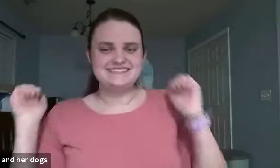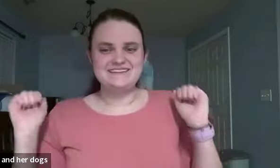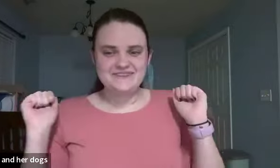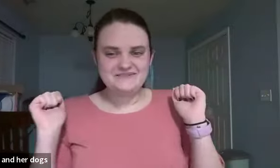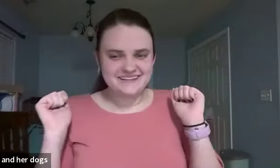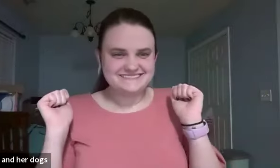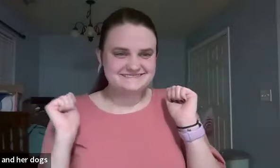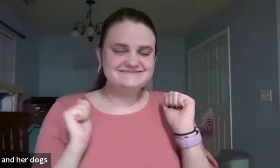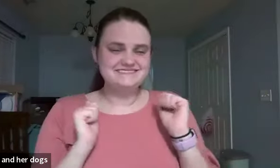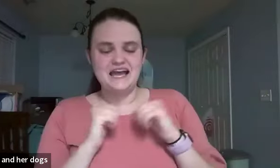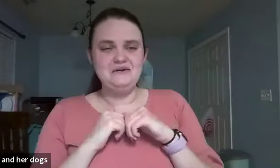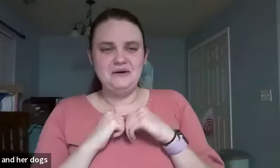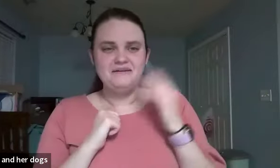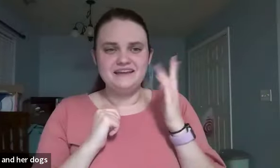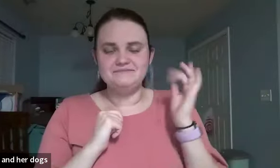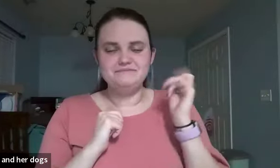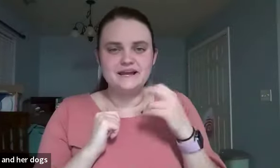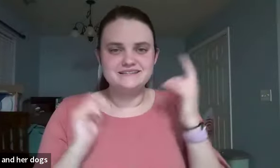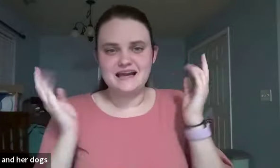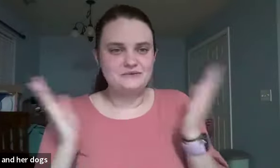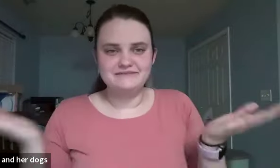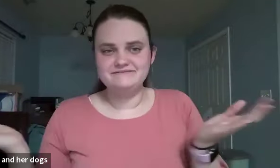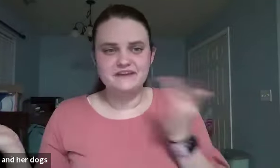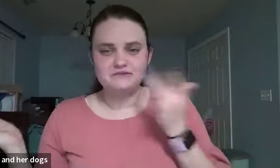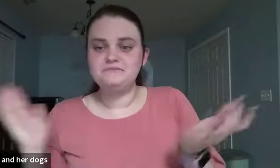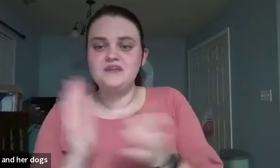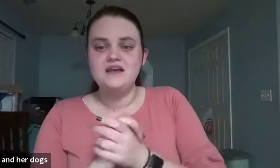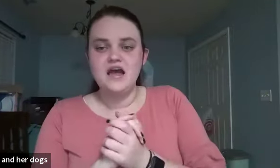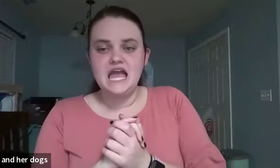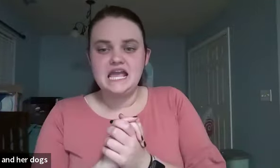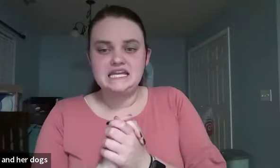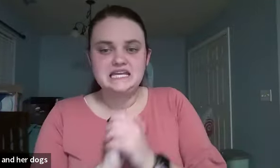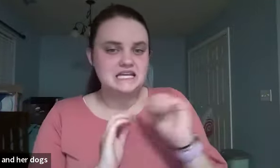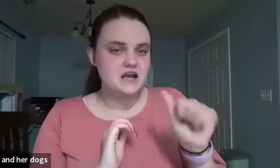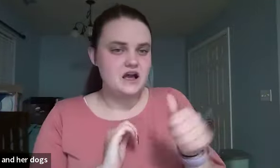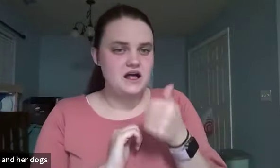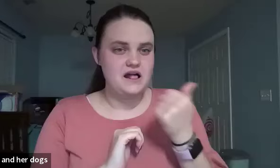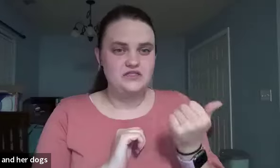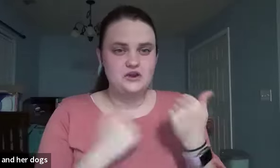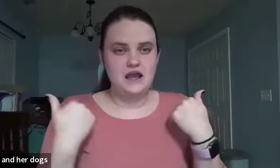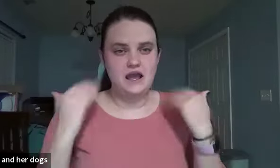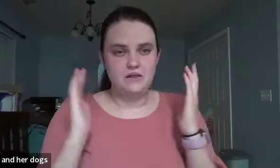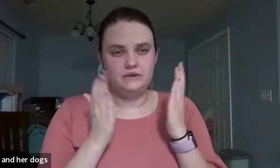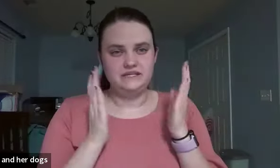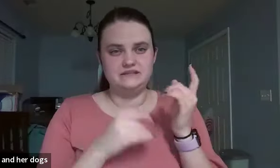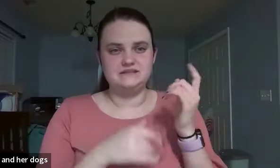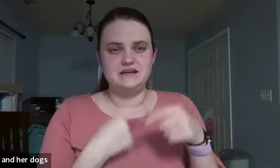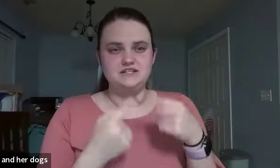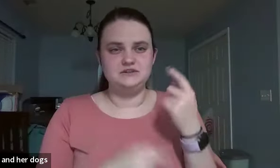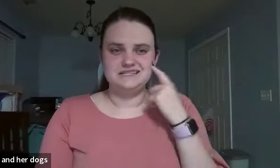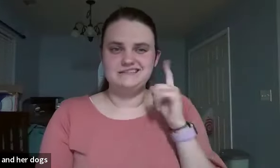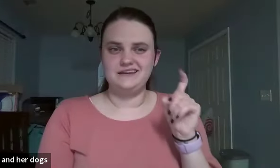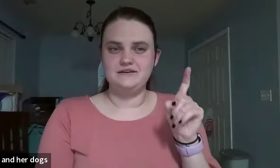It's a fun one. I don't know. Again, bias, Halloween, favorite. Any other Halloween signs you guys can think